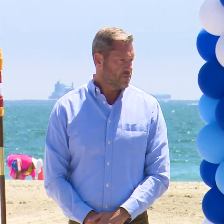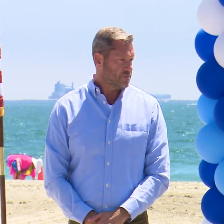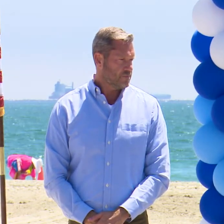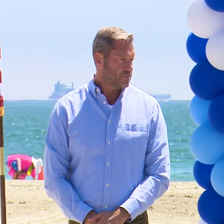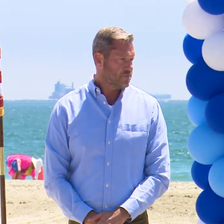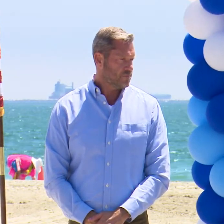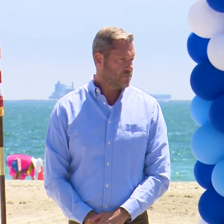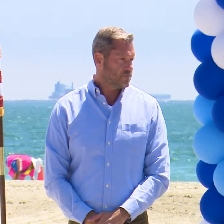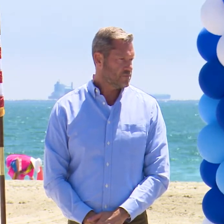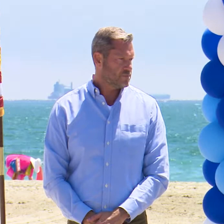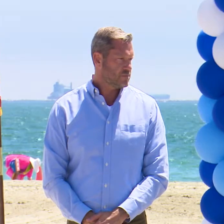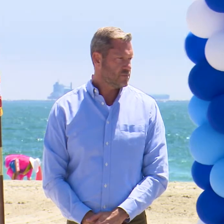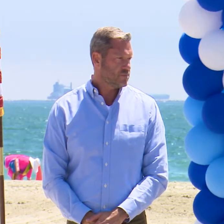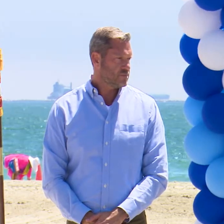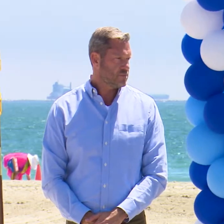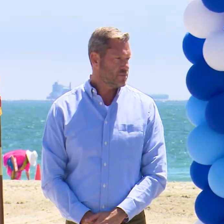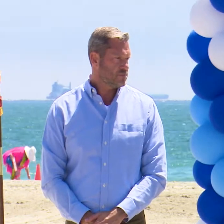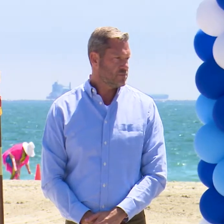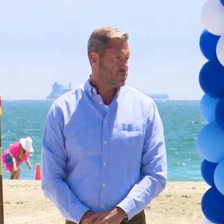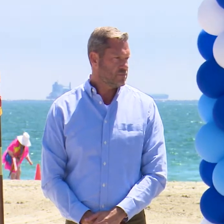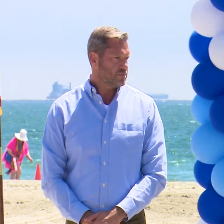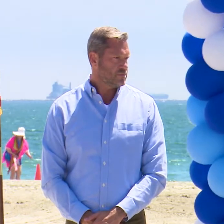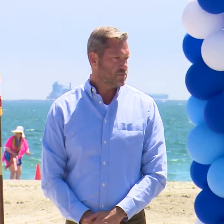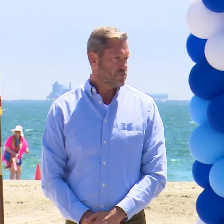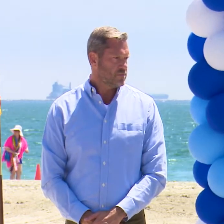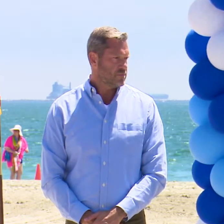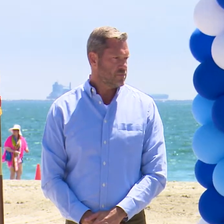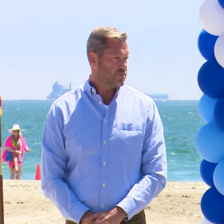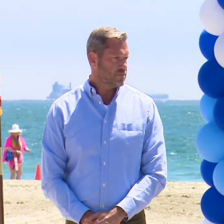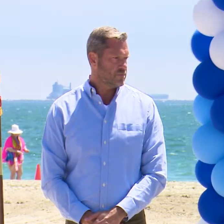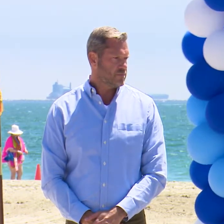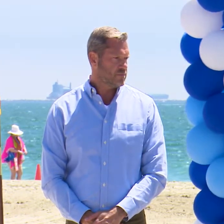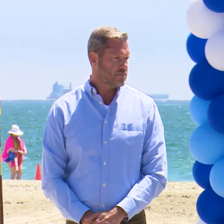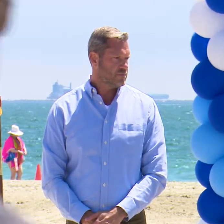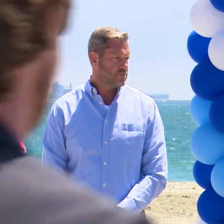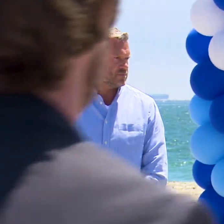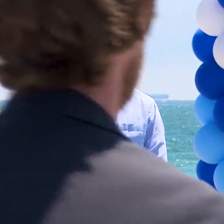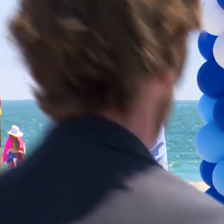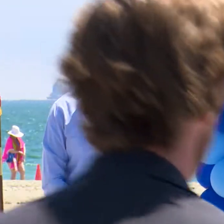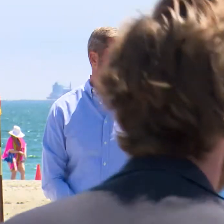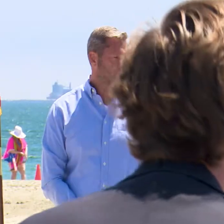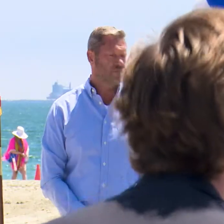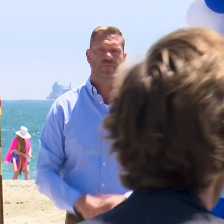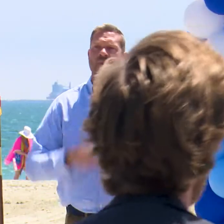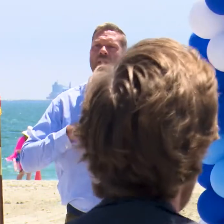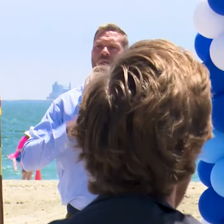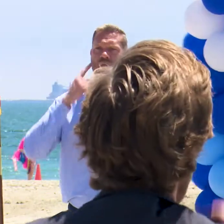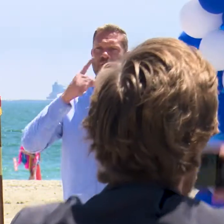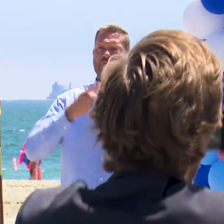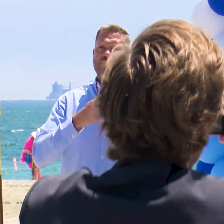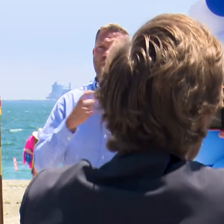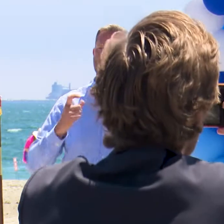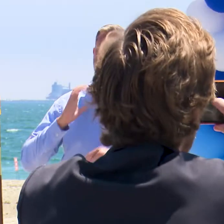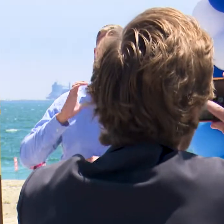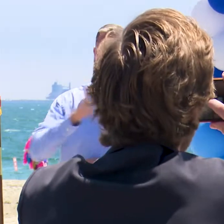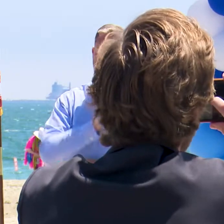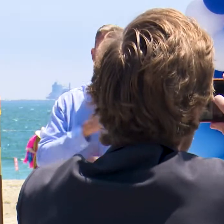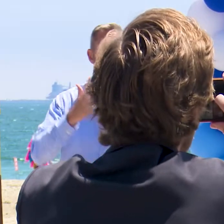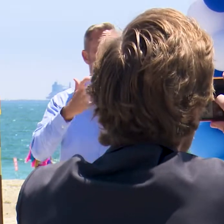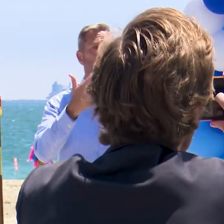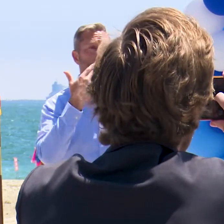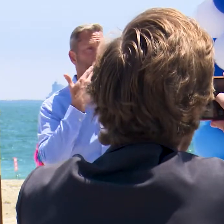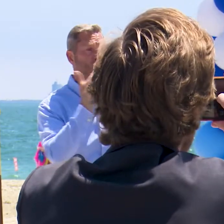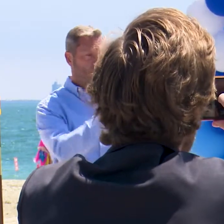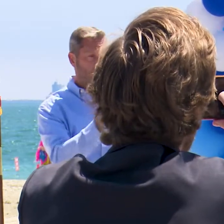On behalf of Citizens Advisory Commission on Disabilities, I want to thank Mayor Robert Garcia,